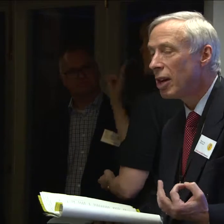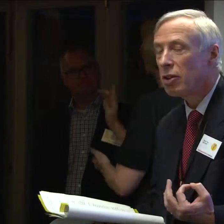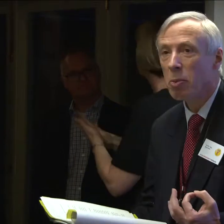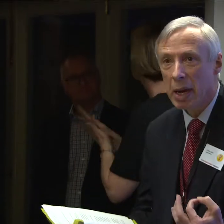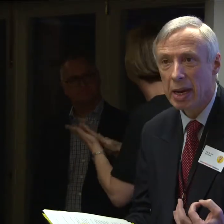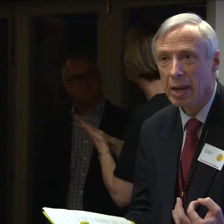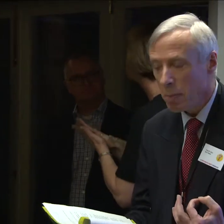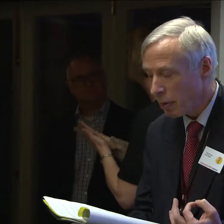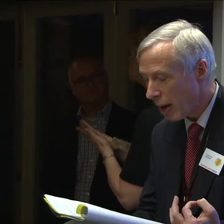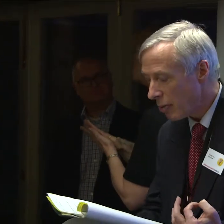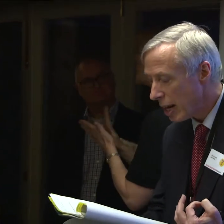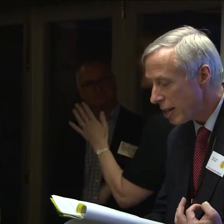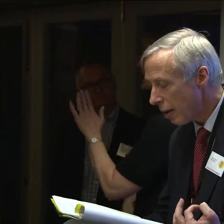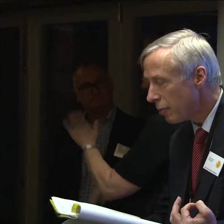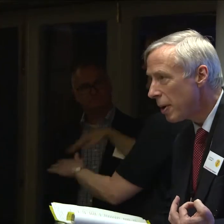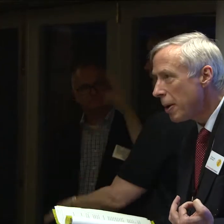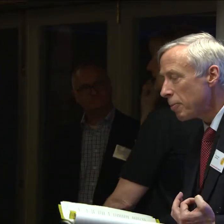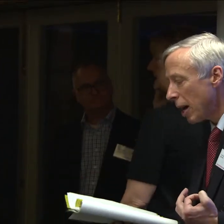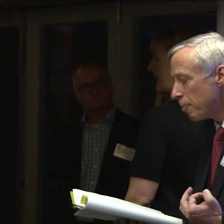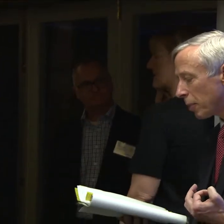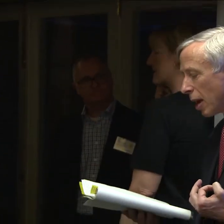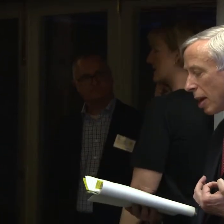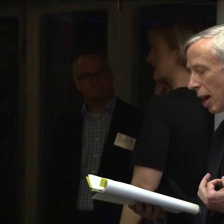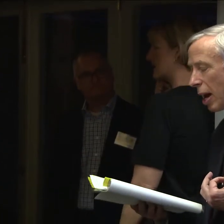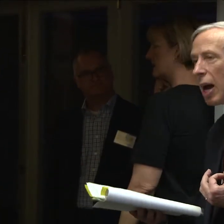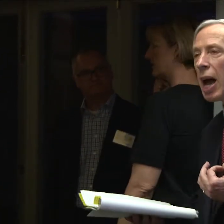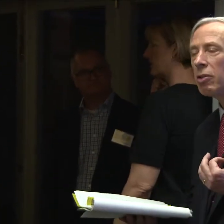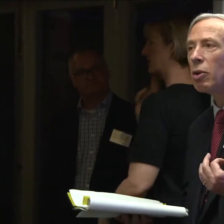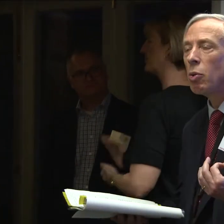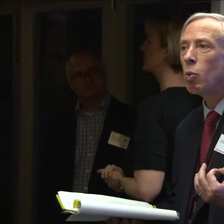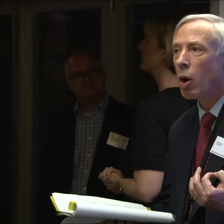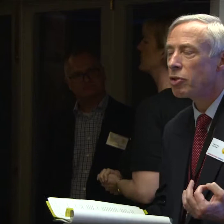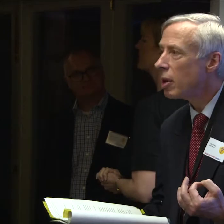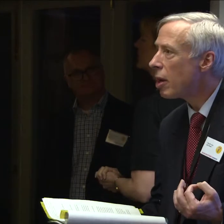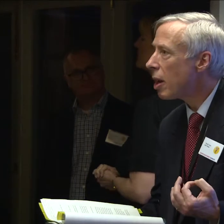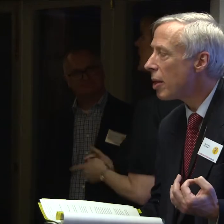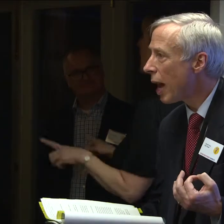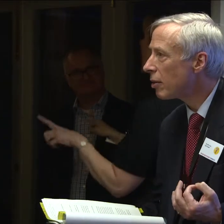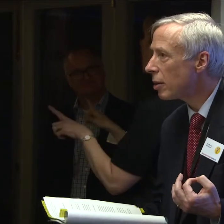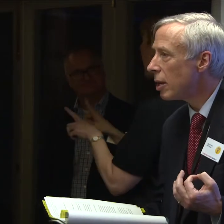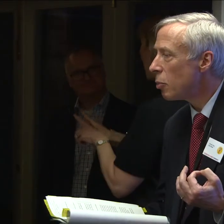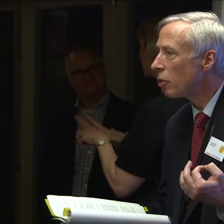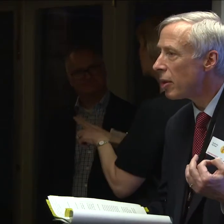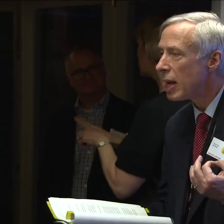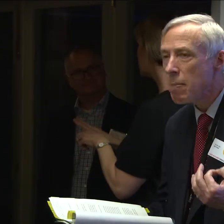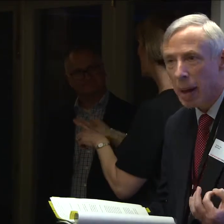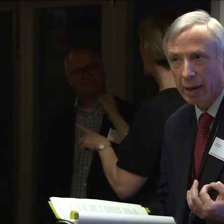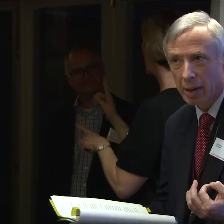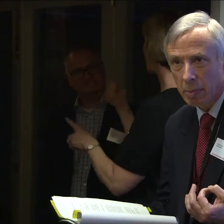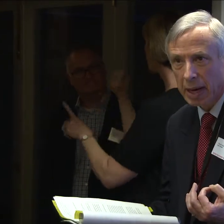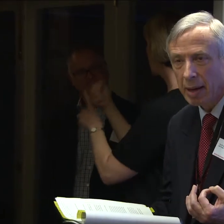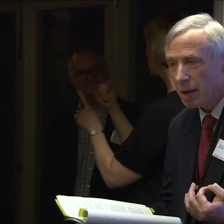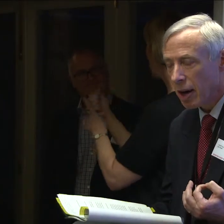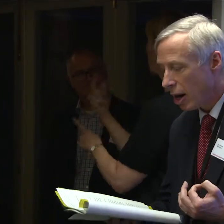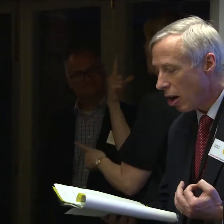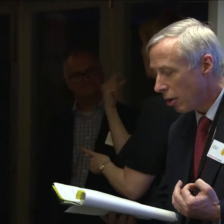means to be profoundly deaf and what the impact